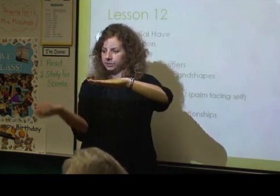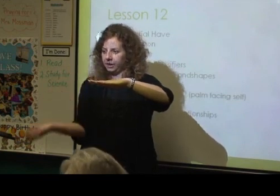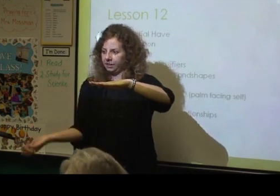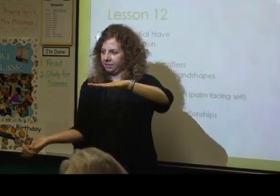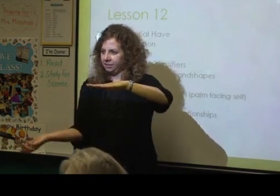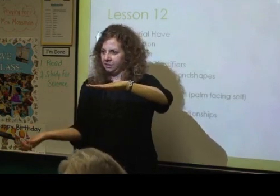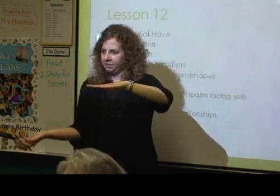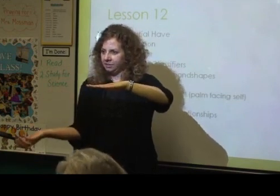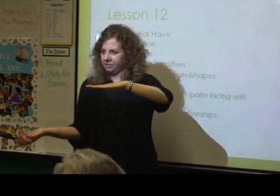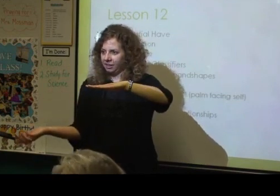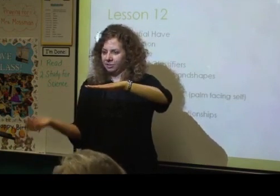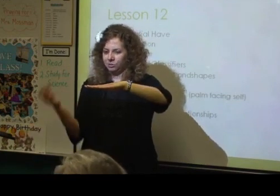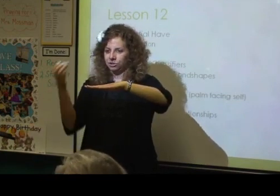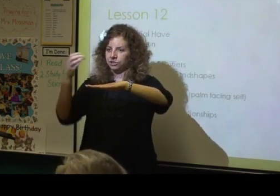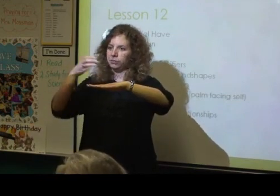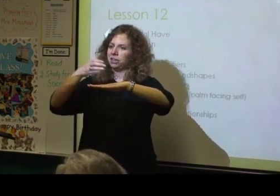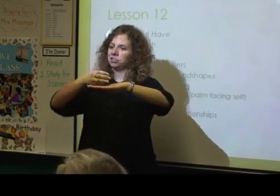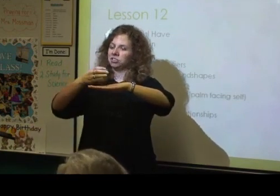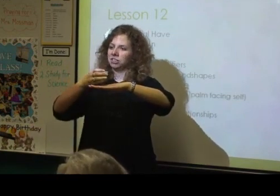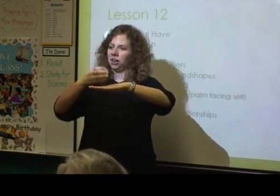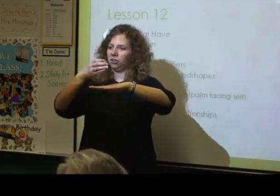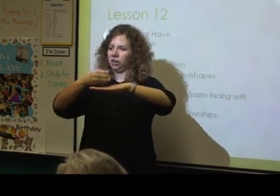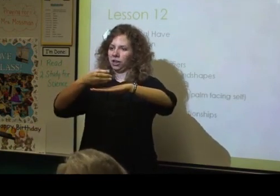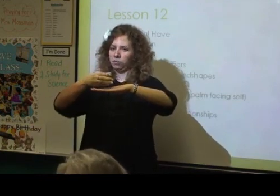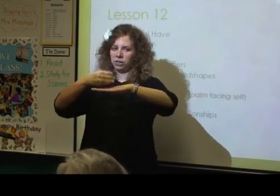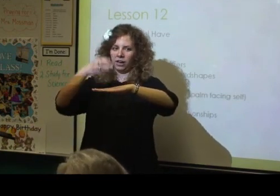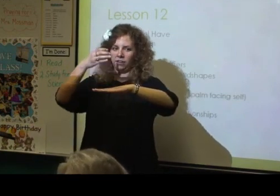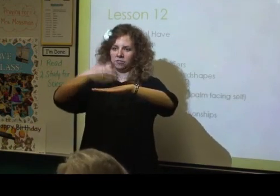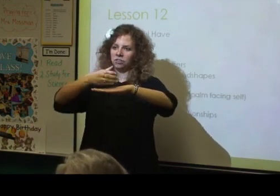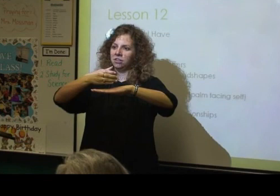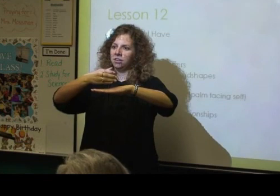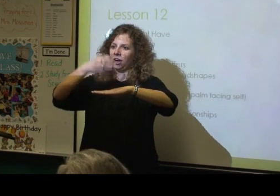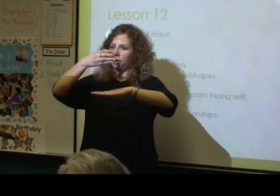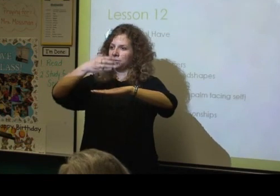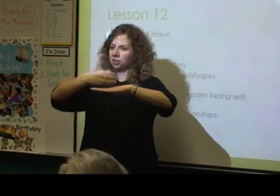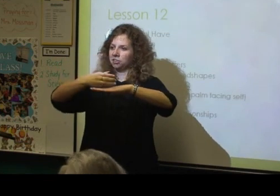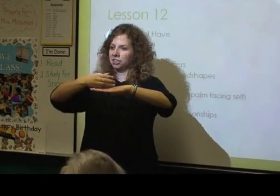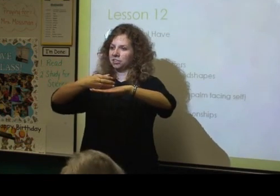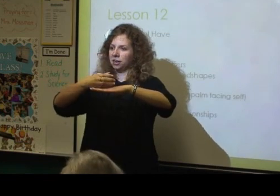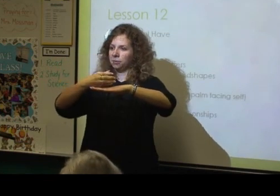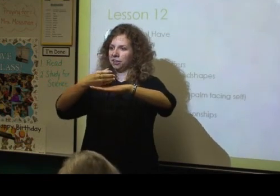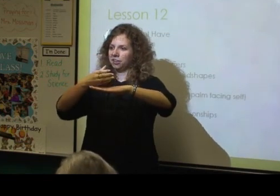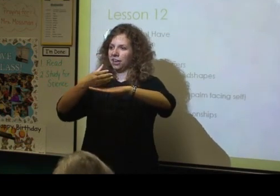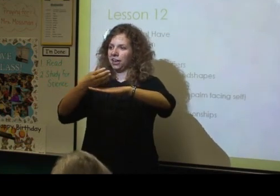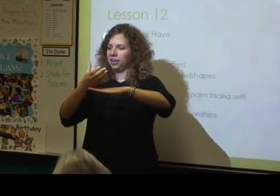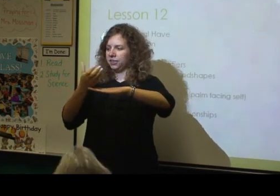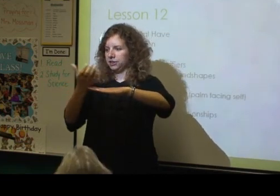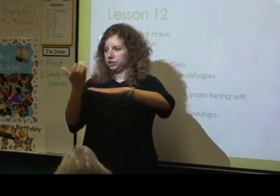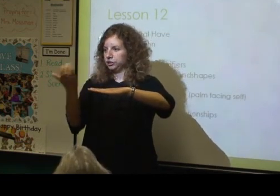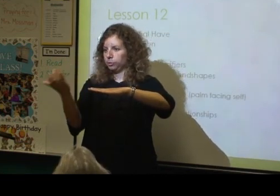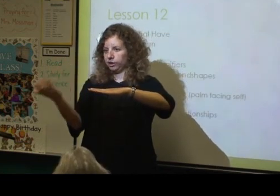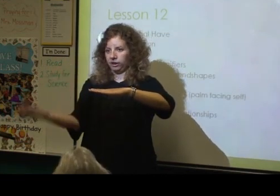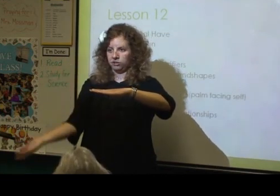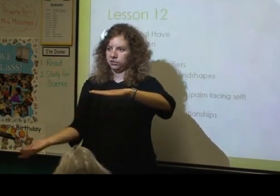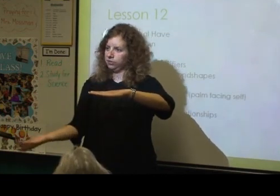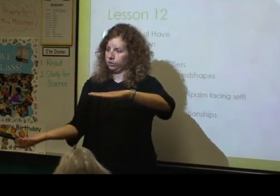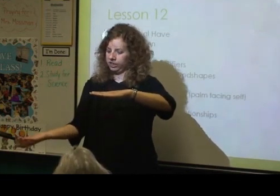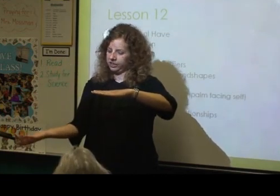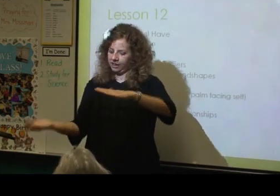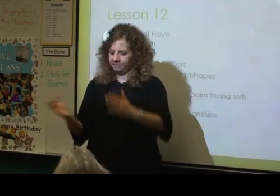way. Okay, so you can just imagine just how a cup would have the contents upright like that, and then it just pouring out on the floor like that.